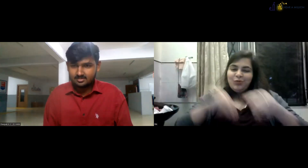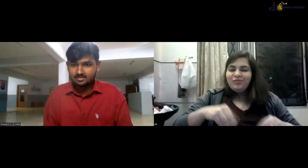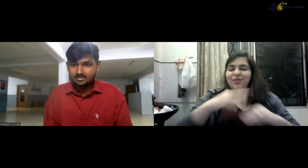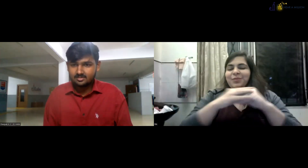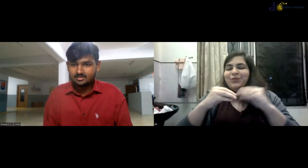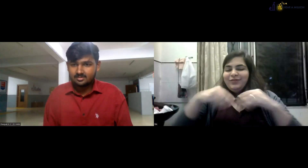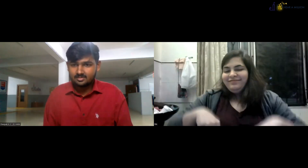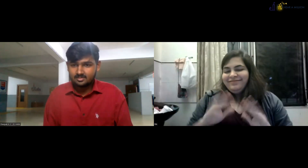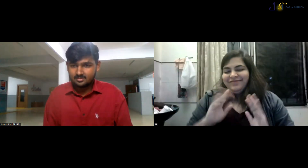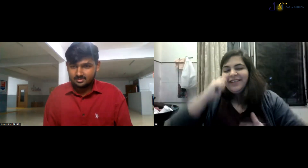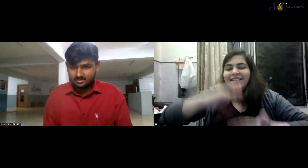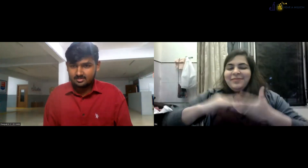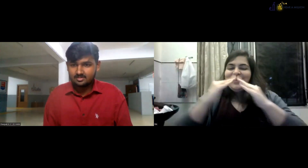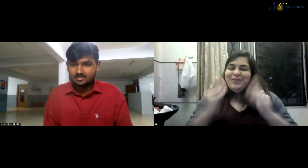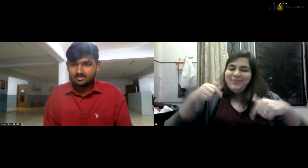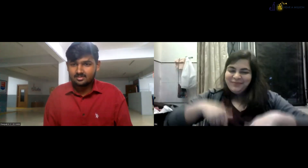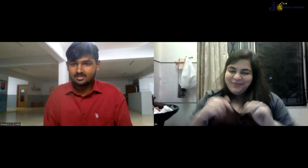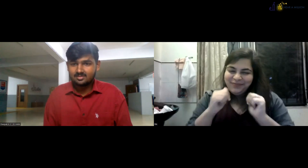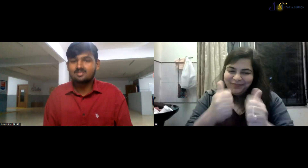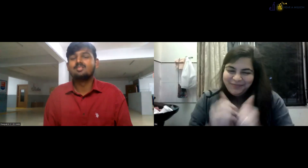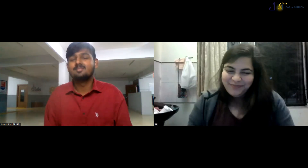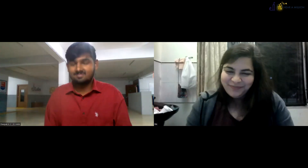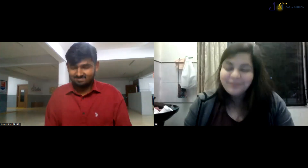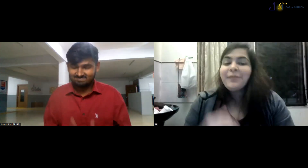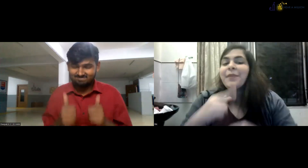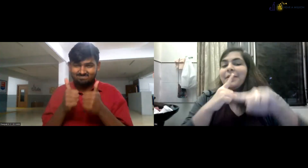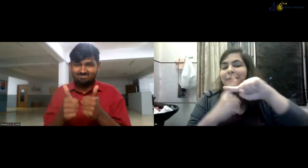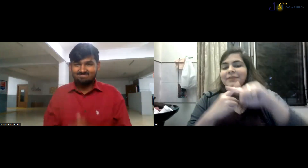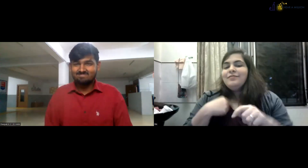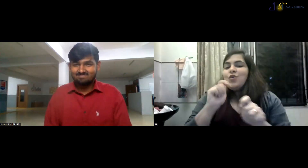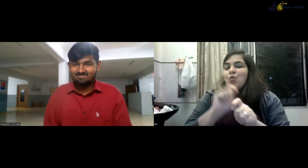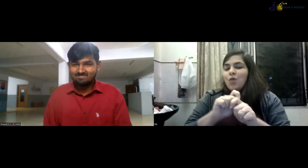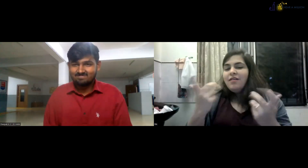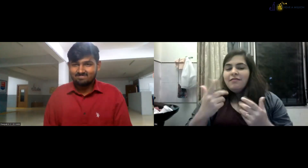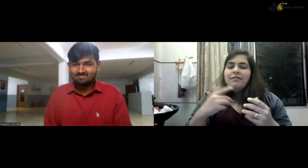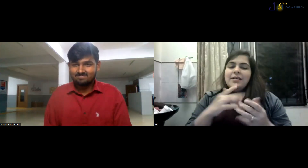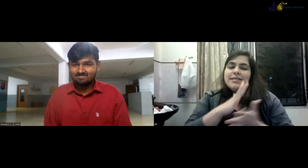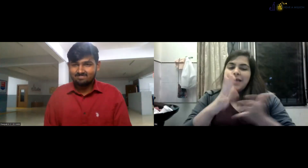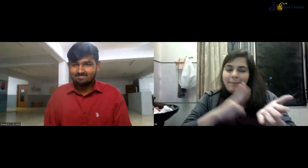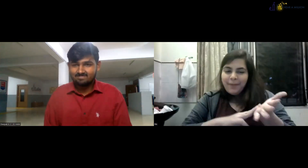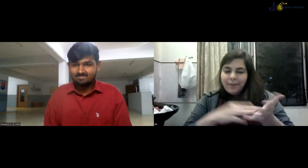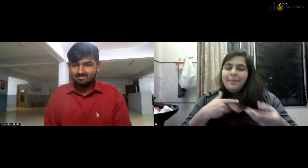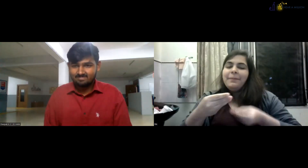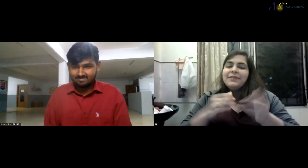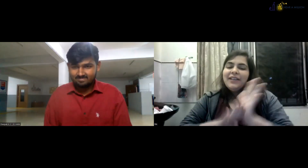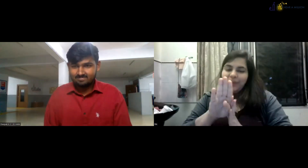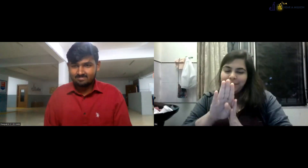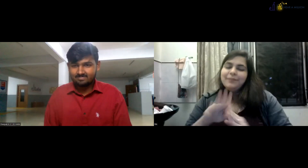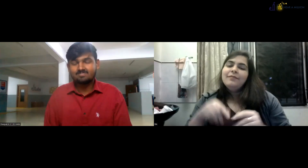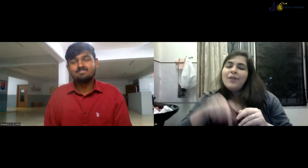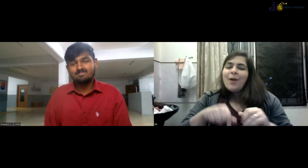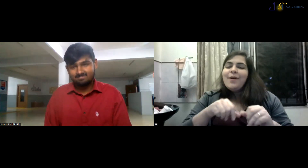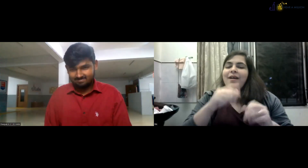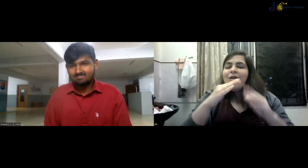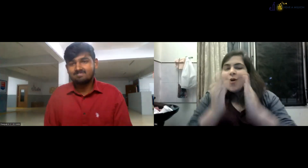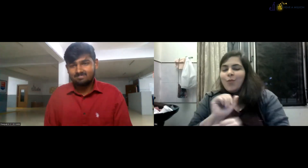So I born in Mumbai. Now I came here in Bangalore, and I'm staying along with my husband. So I'm working with Sign